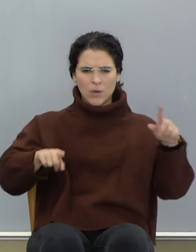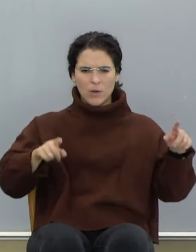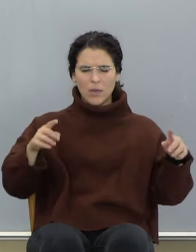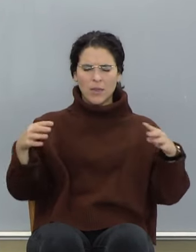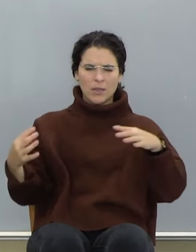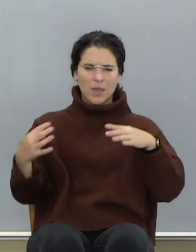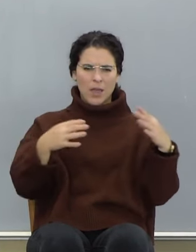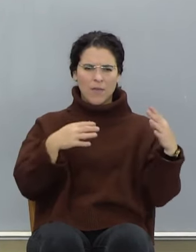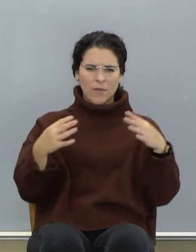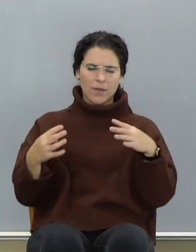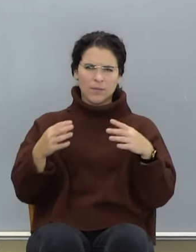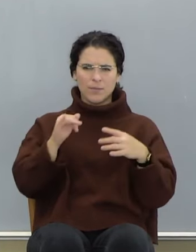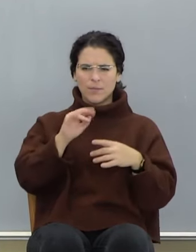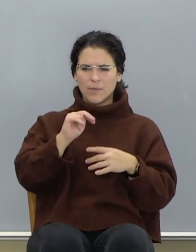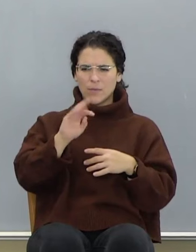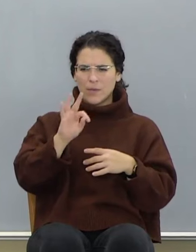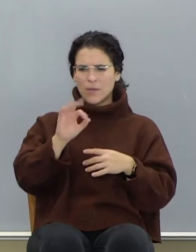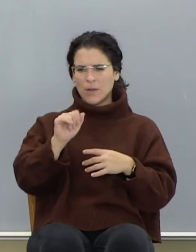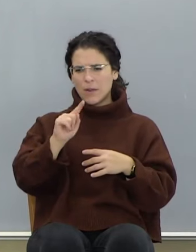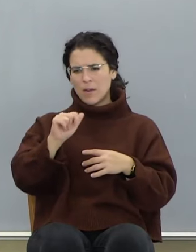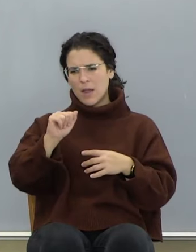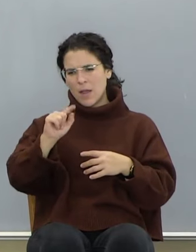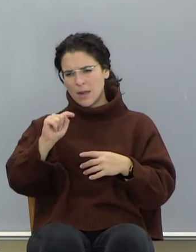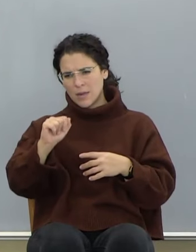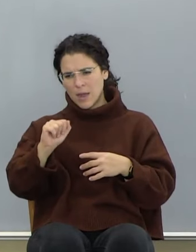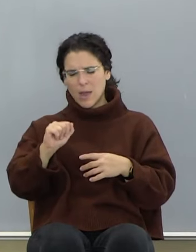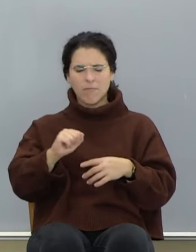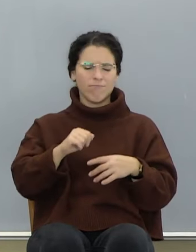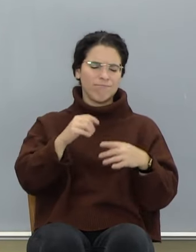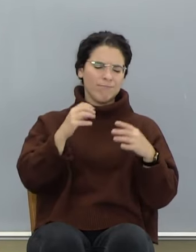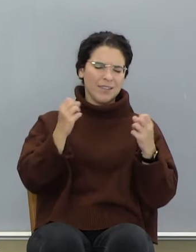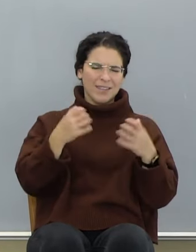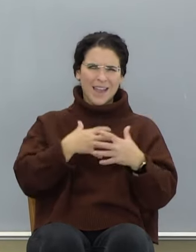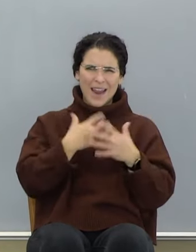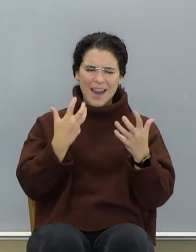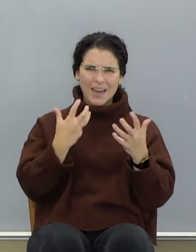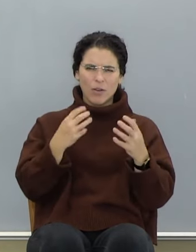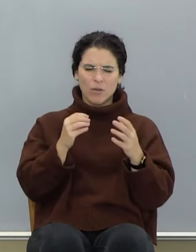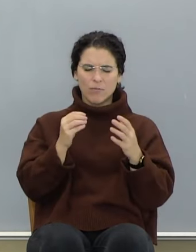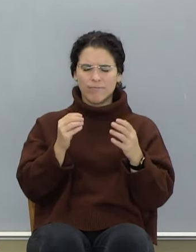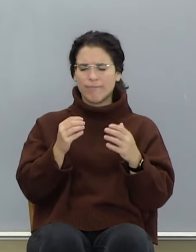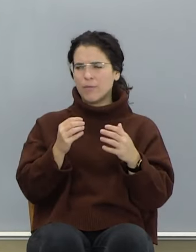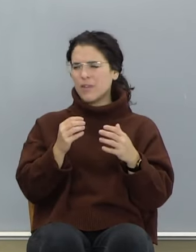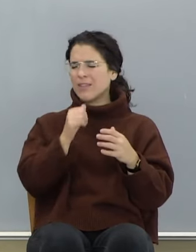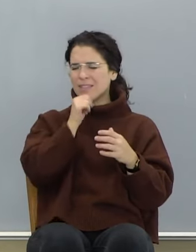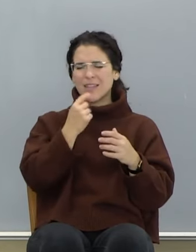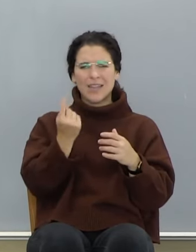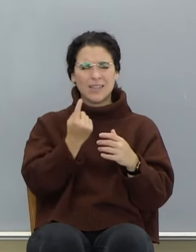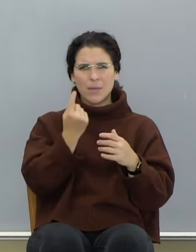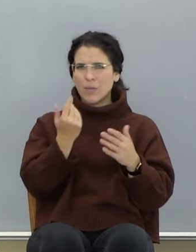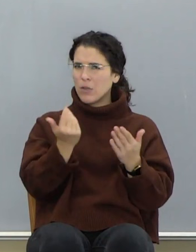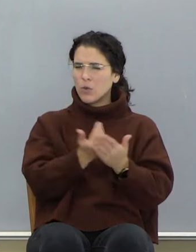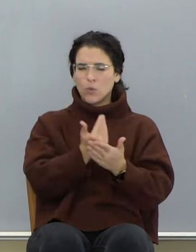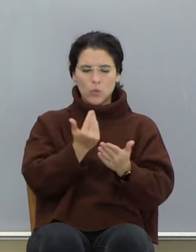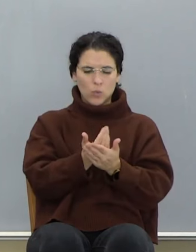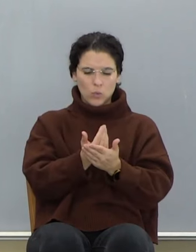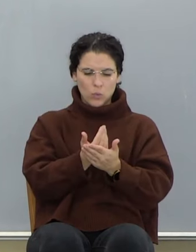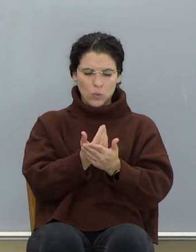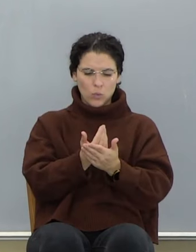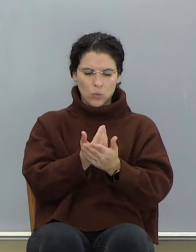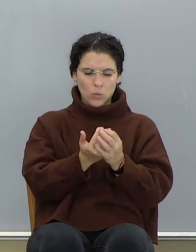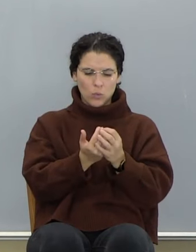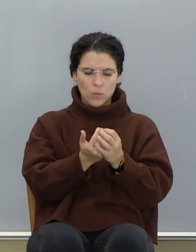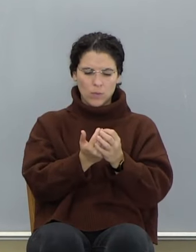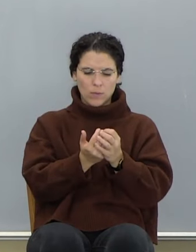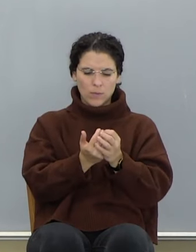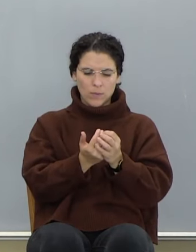and the enfatadas and the hostilities. In other words, what I'm getting at is this is not something new.